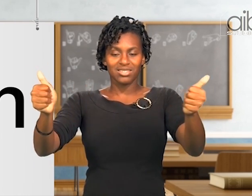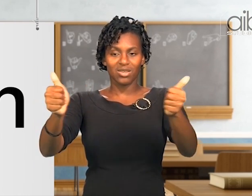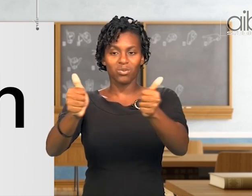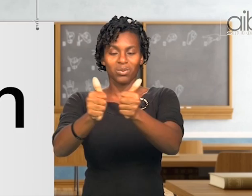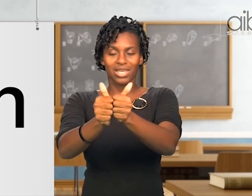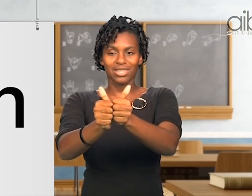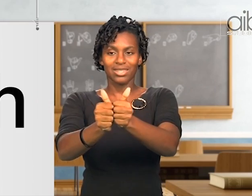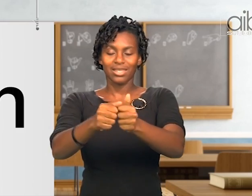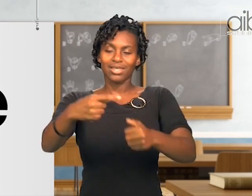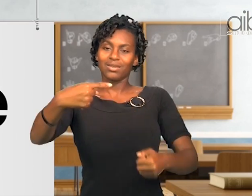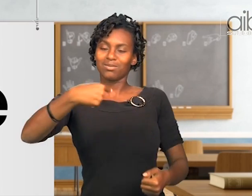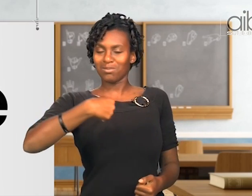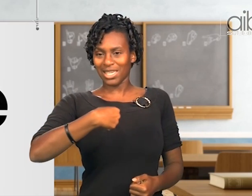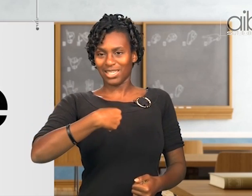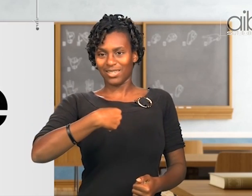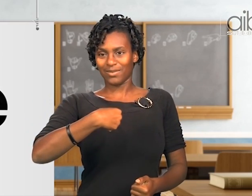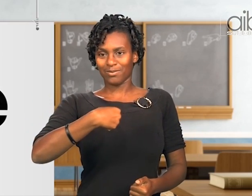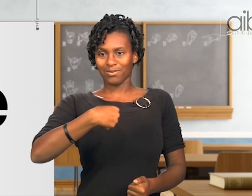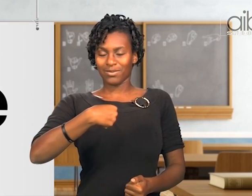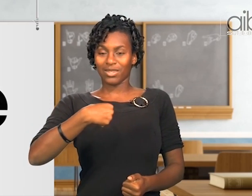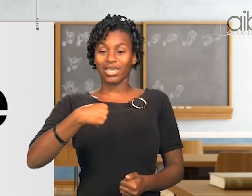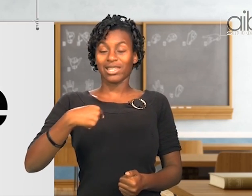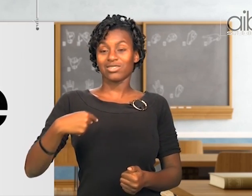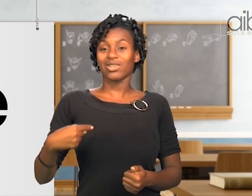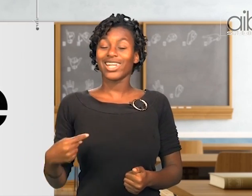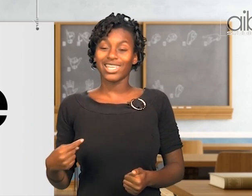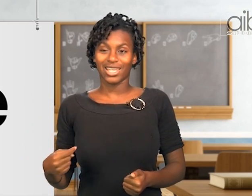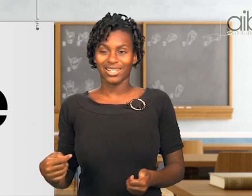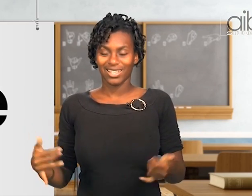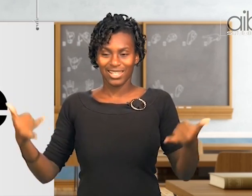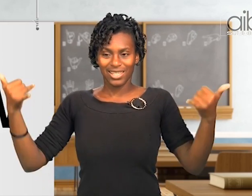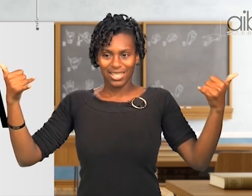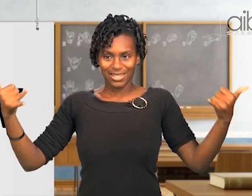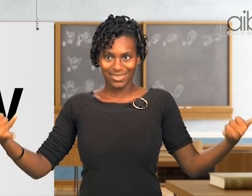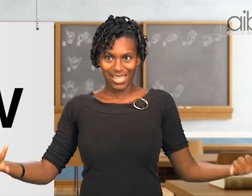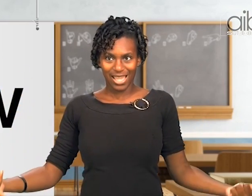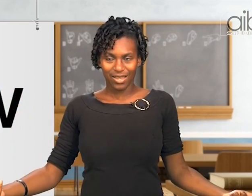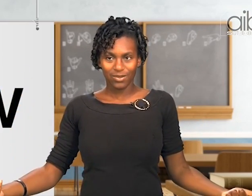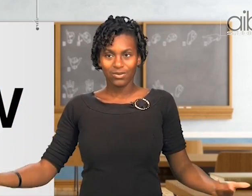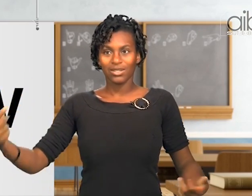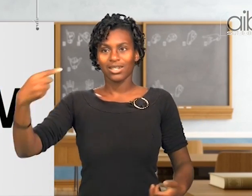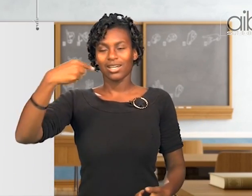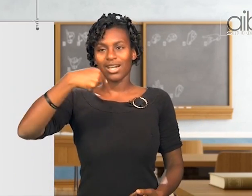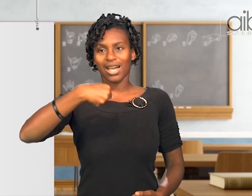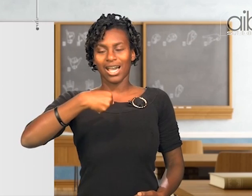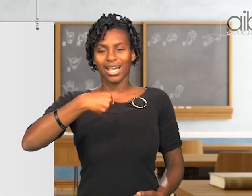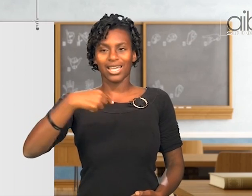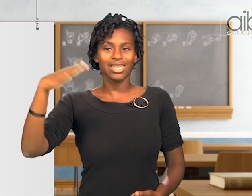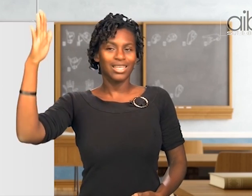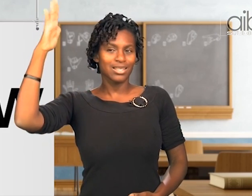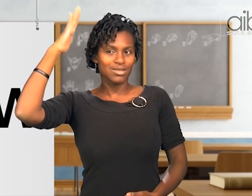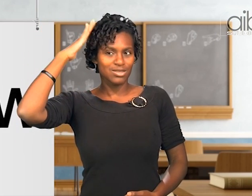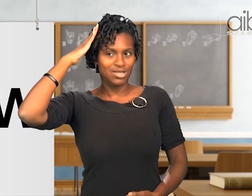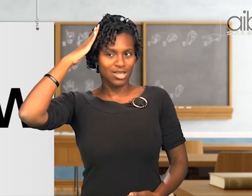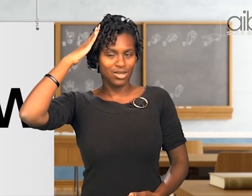So with me. Okay, let's do that again. Now I